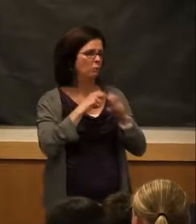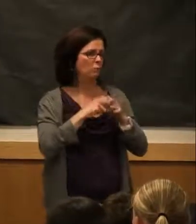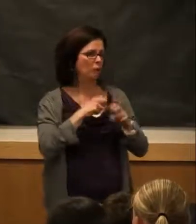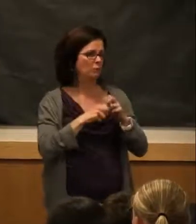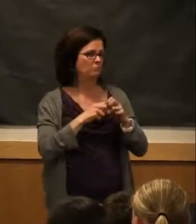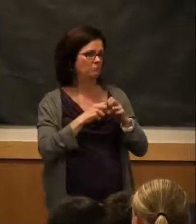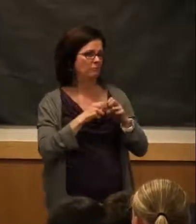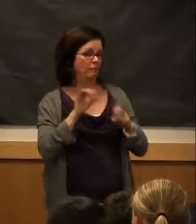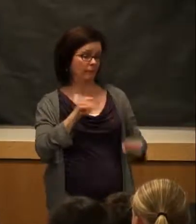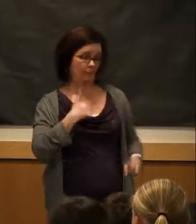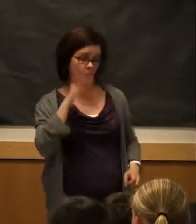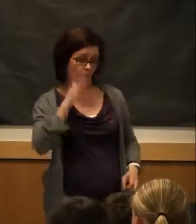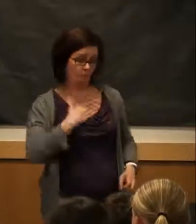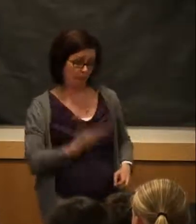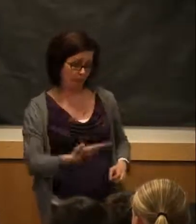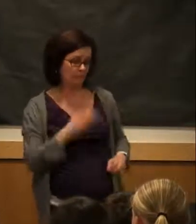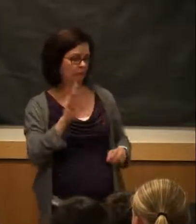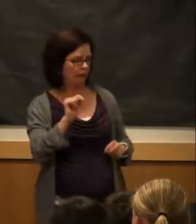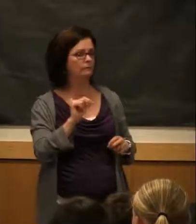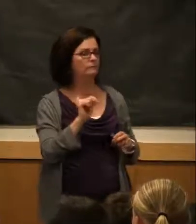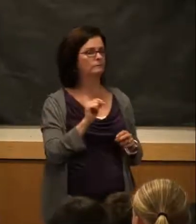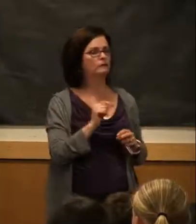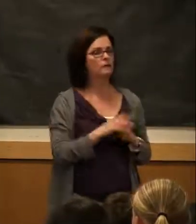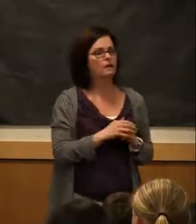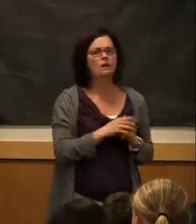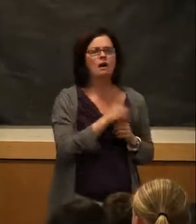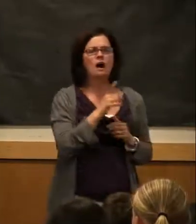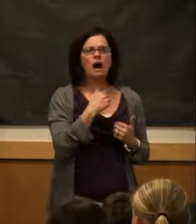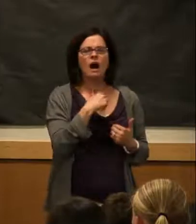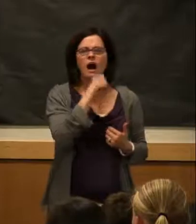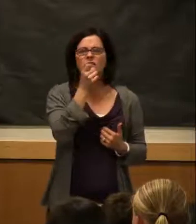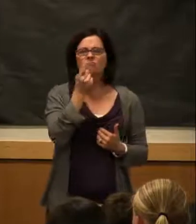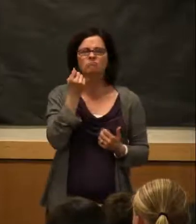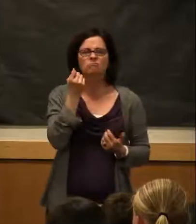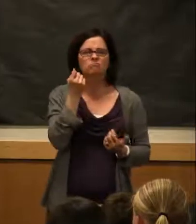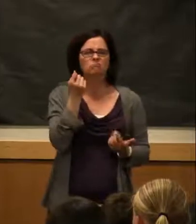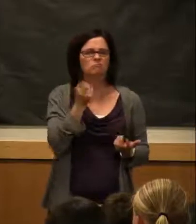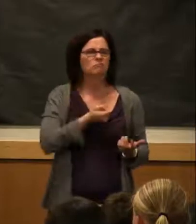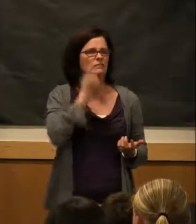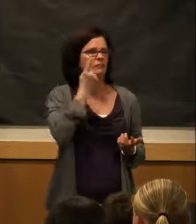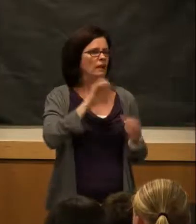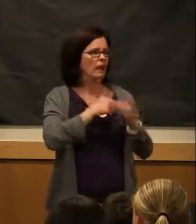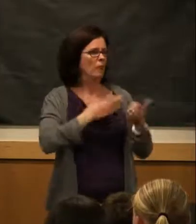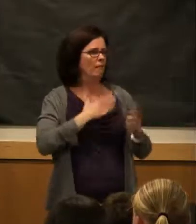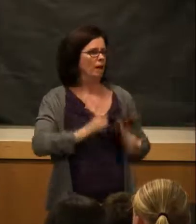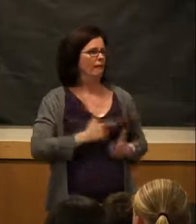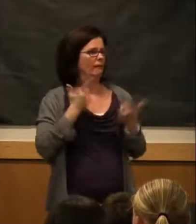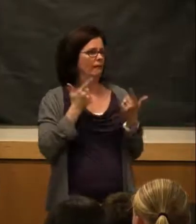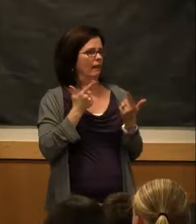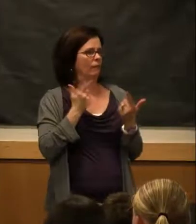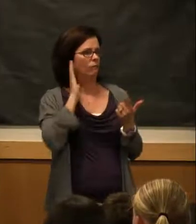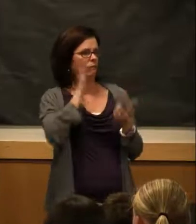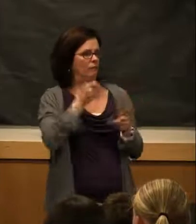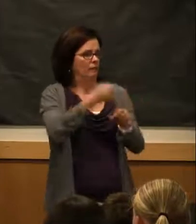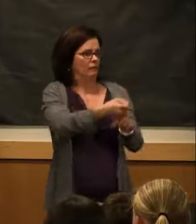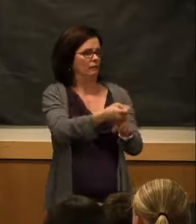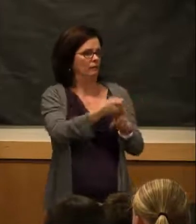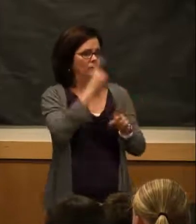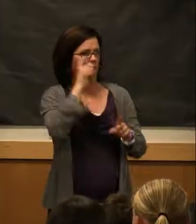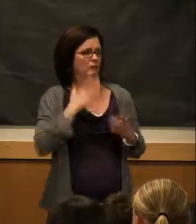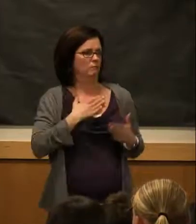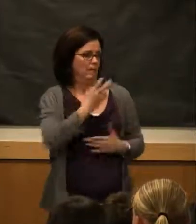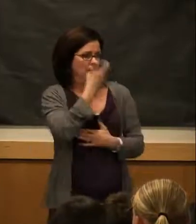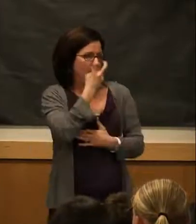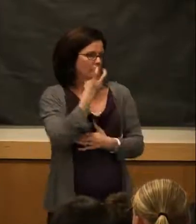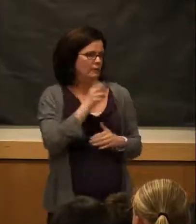least. So I didn't really understand how my life might be impacted by blindness.